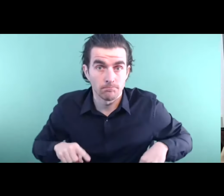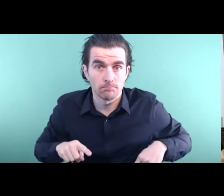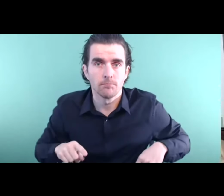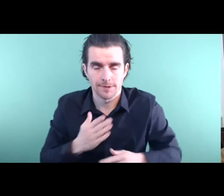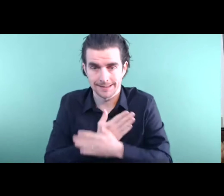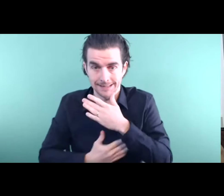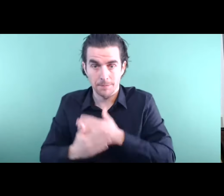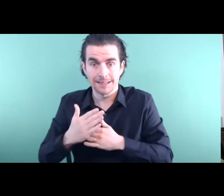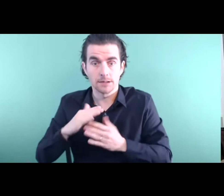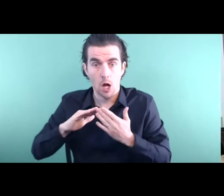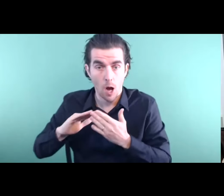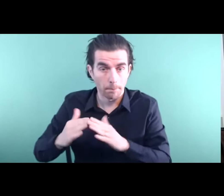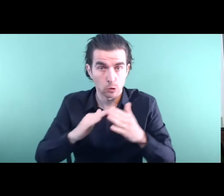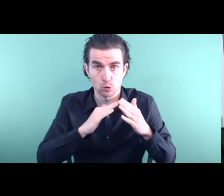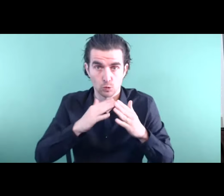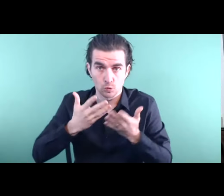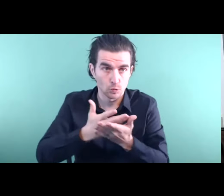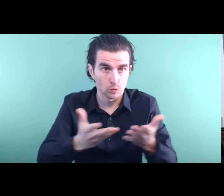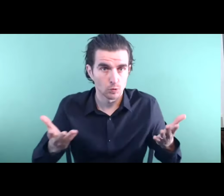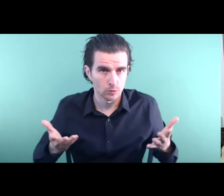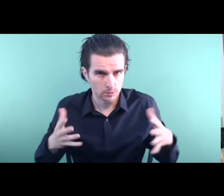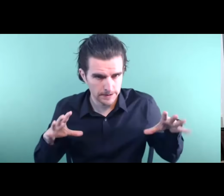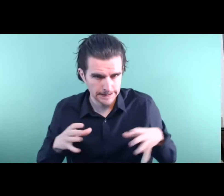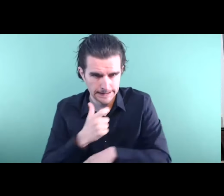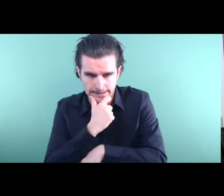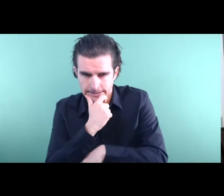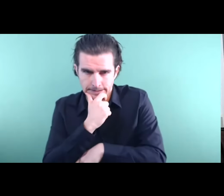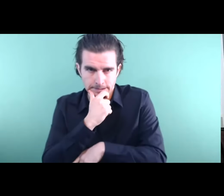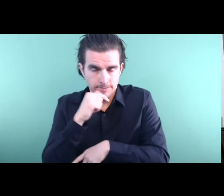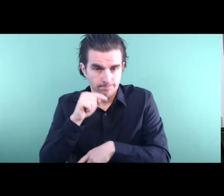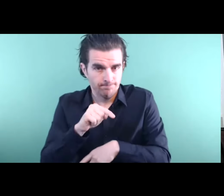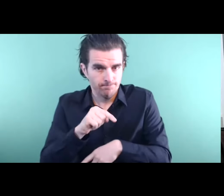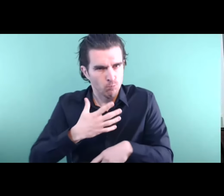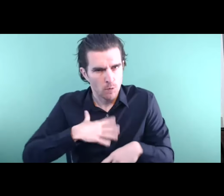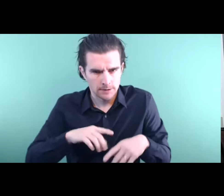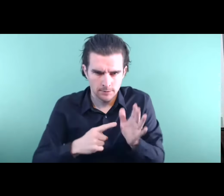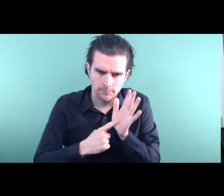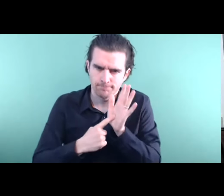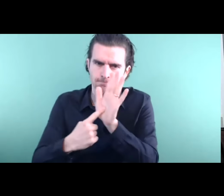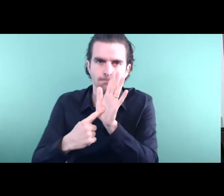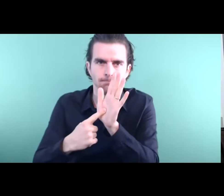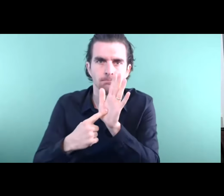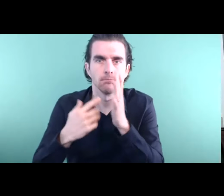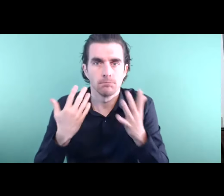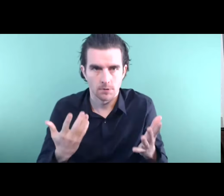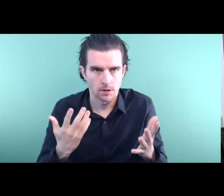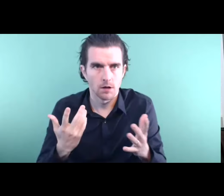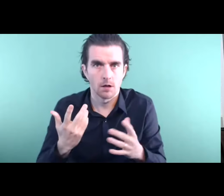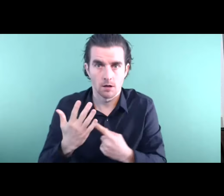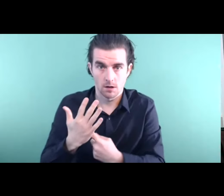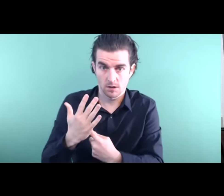do we need to change and transform the policies. And for that, we need to have evidence. It's not longer the case in which